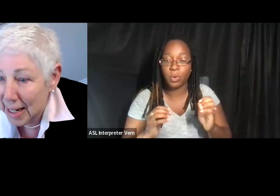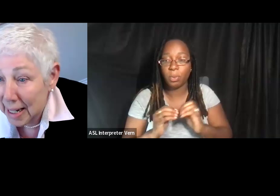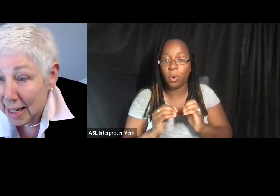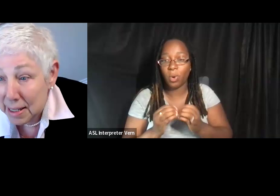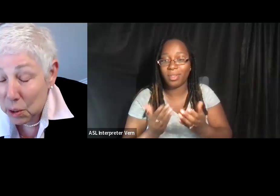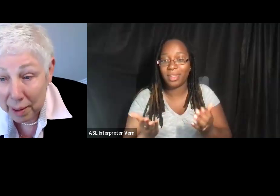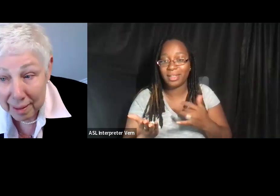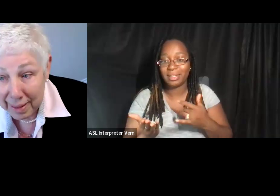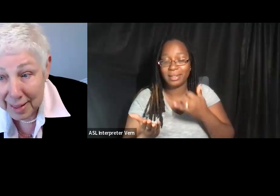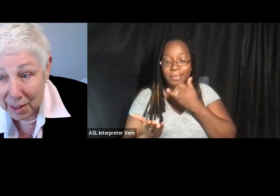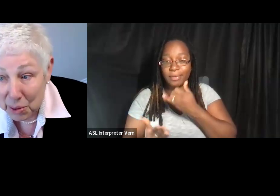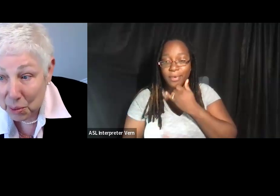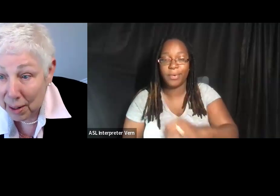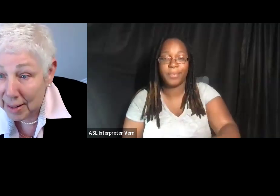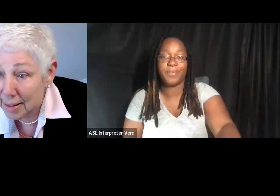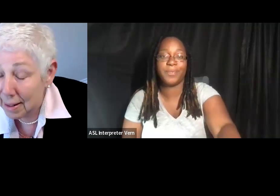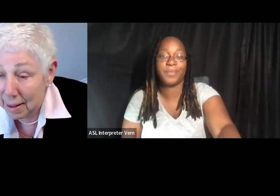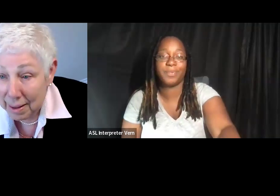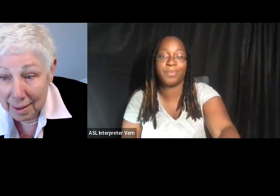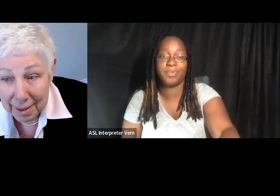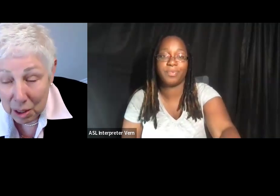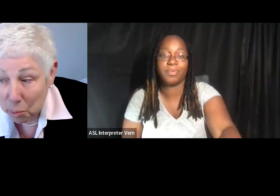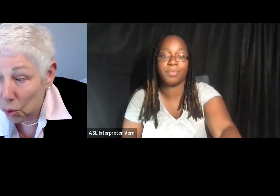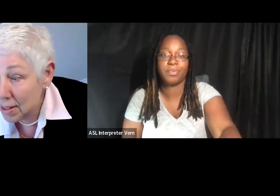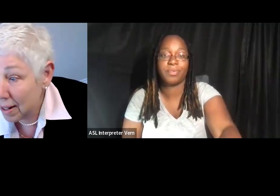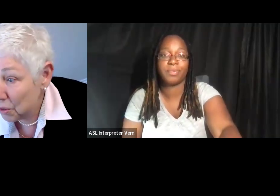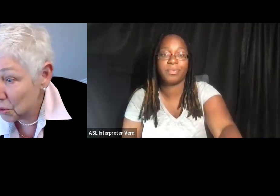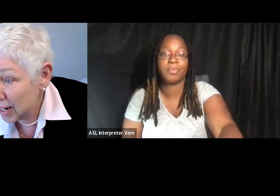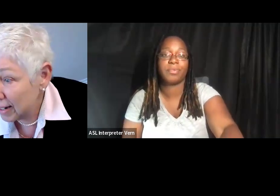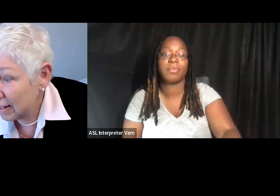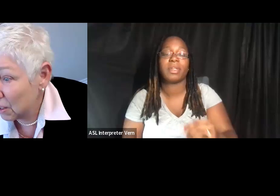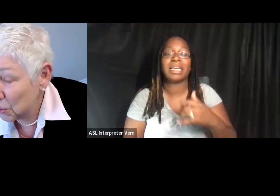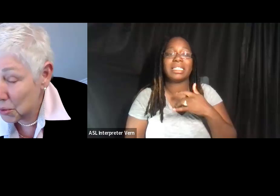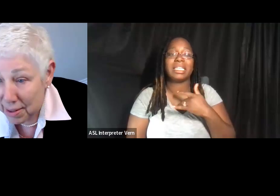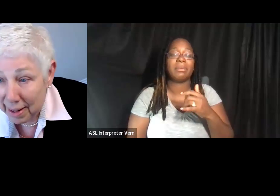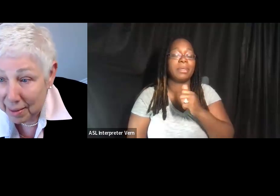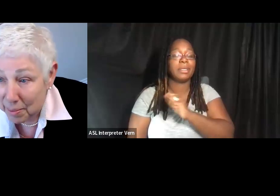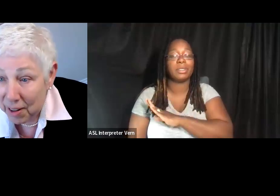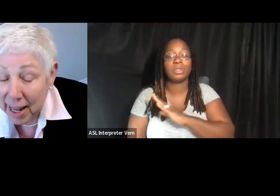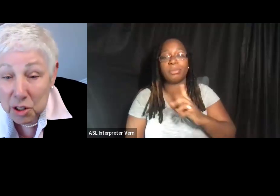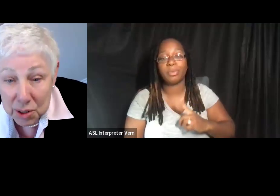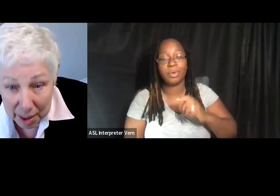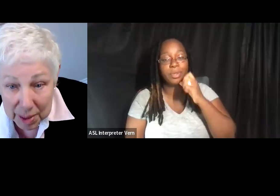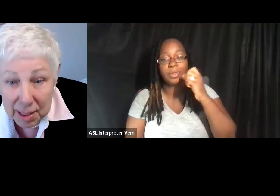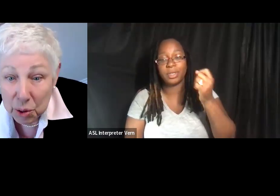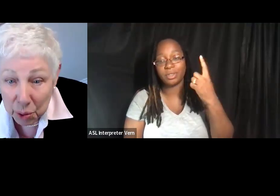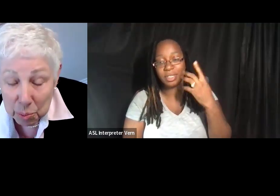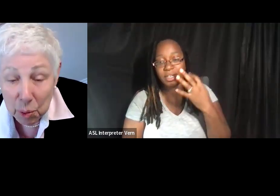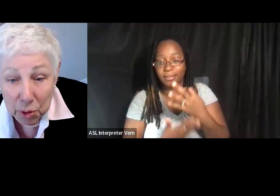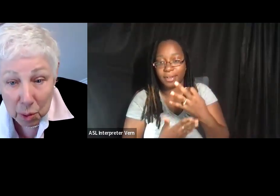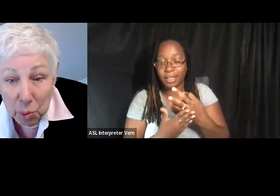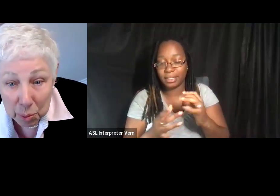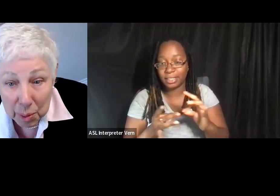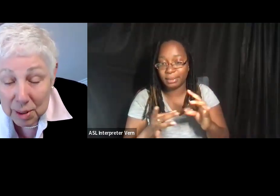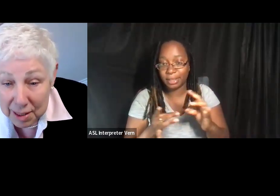sometimes. So one of the things that goes wrong is, boards not understanding those financial statements. And you heard